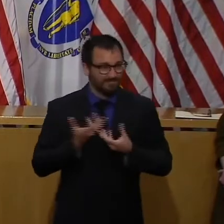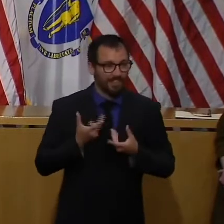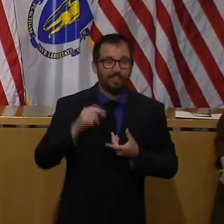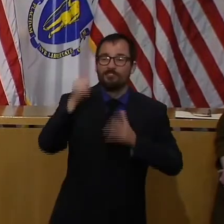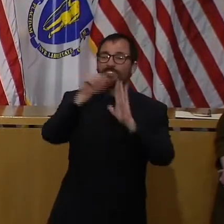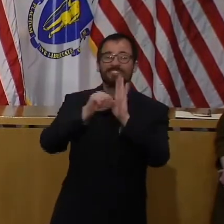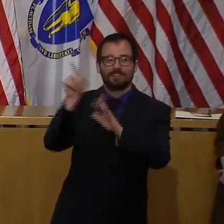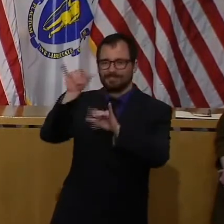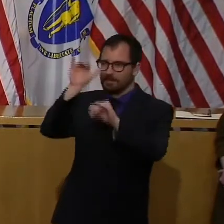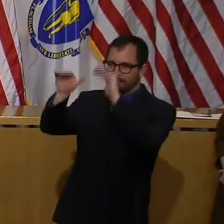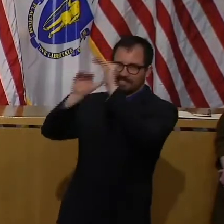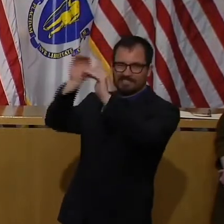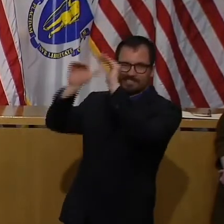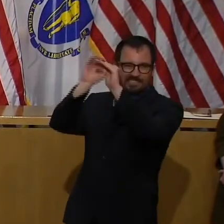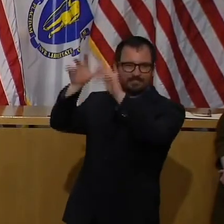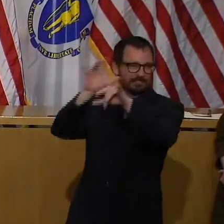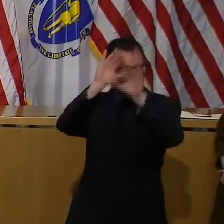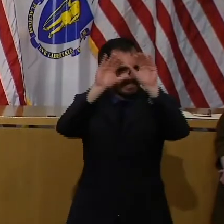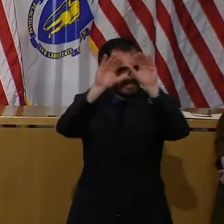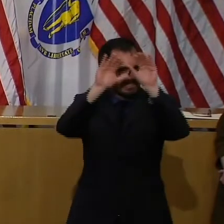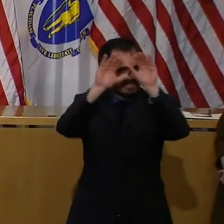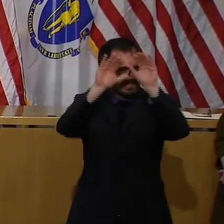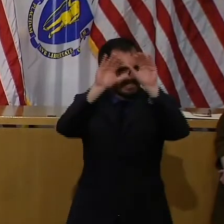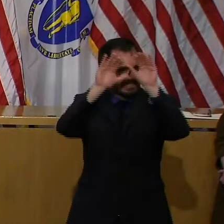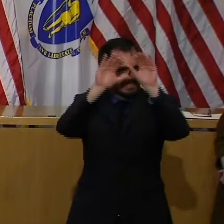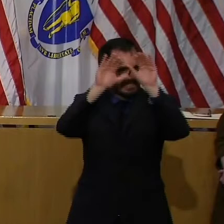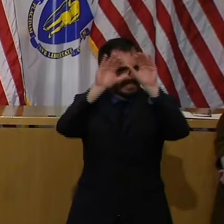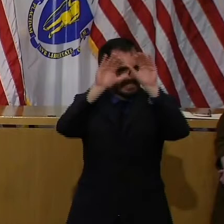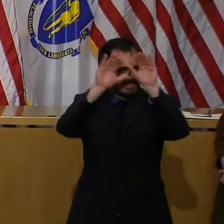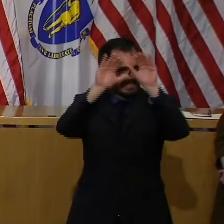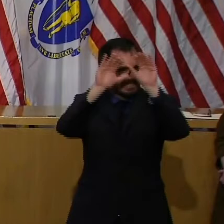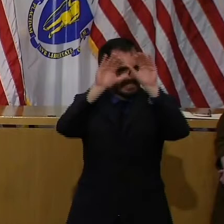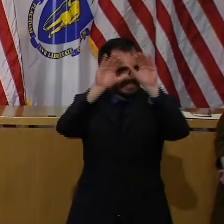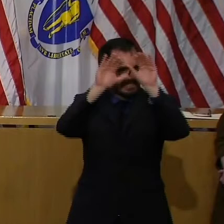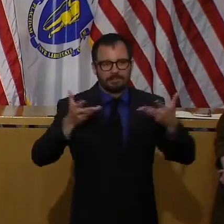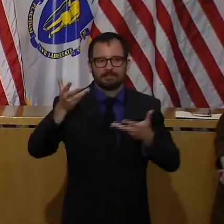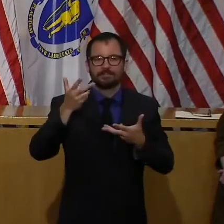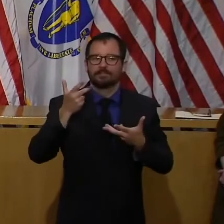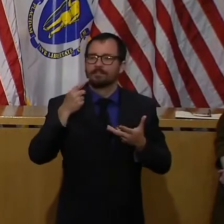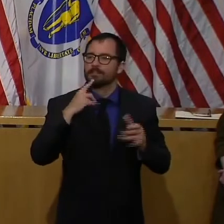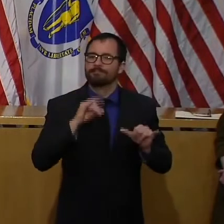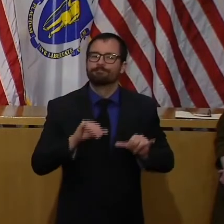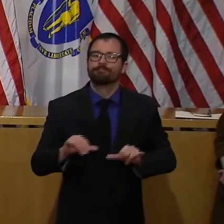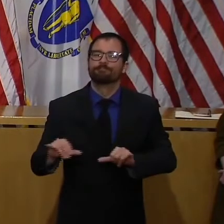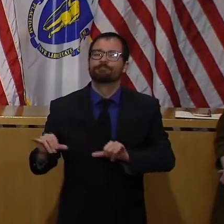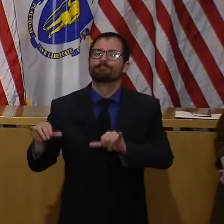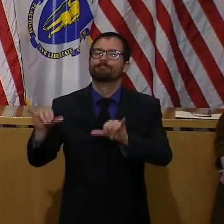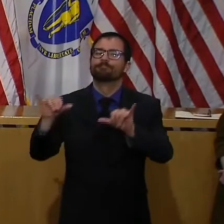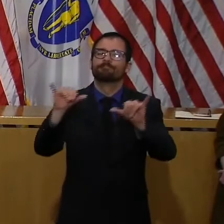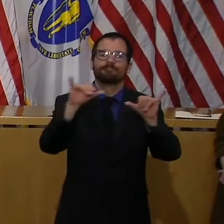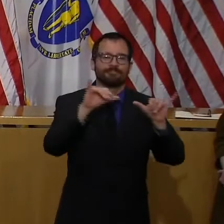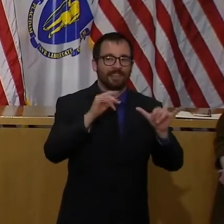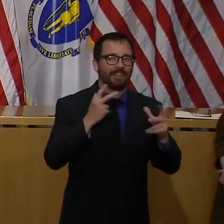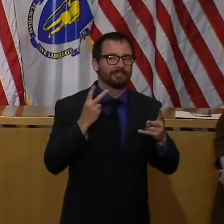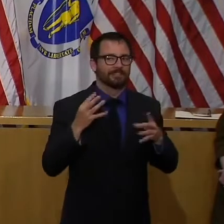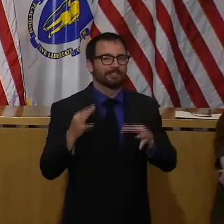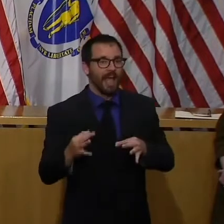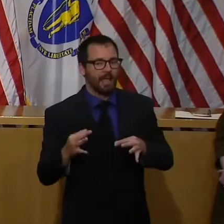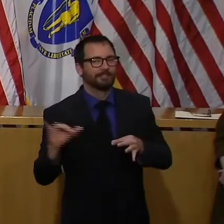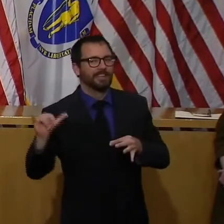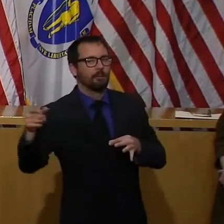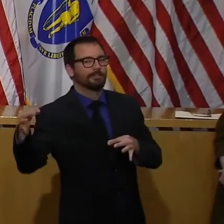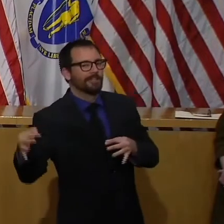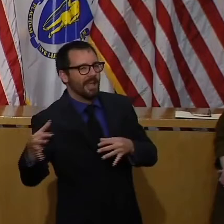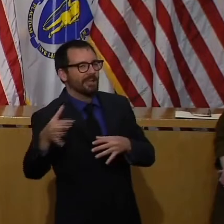you're going to see a fair amount of uniformity between and among the states in the Northeast around how they handle these things. They may not all happen at the